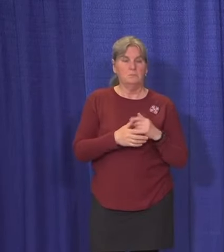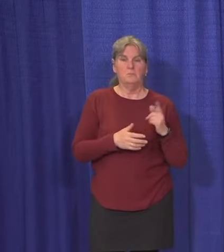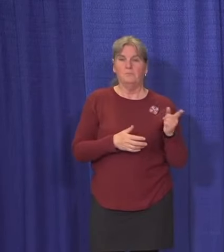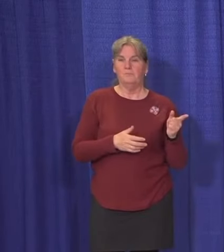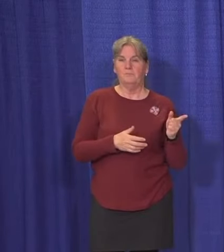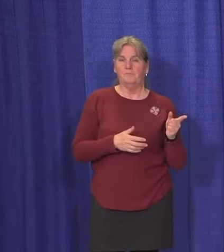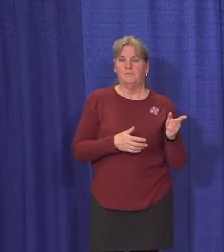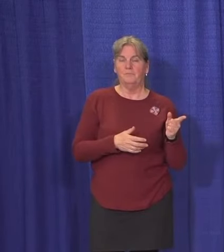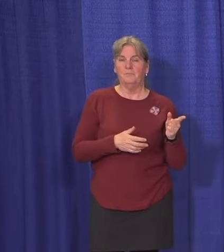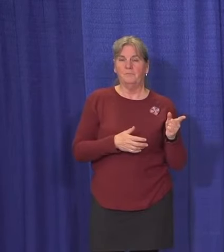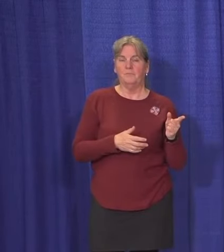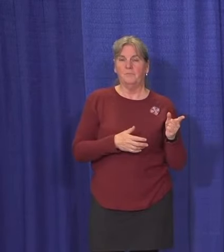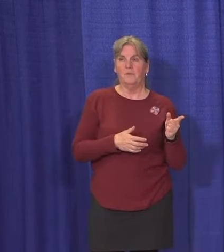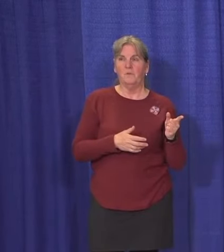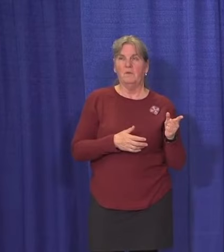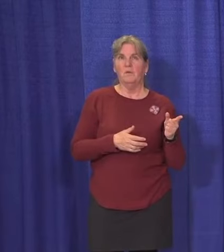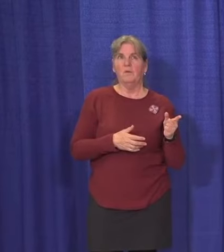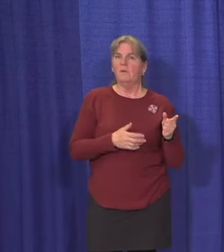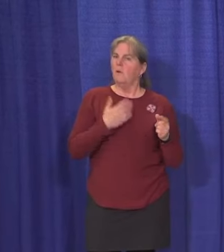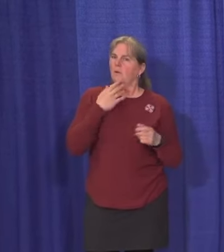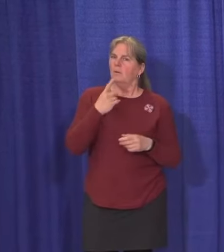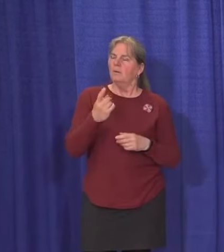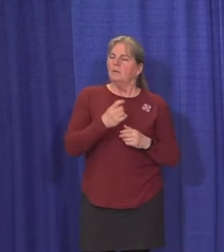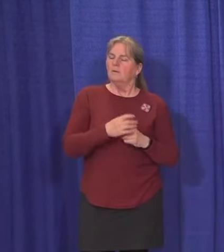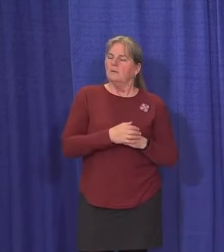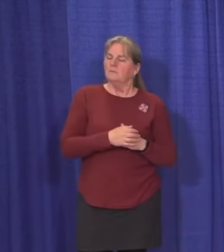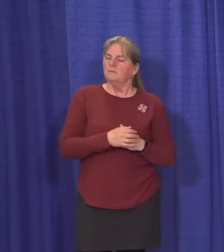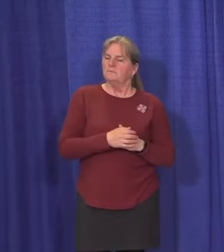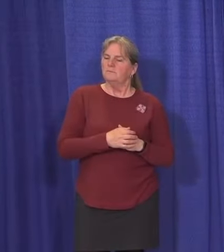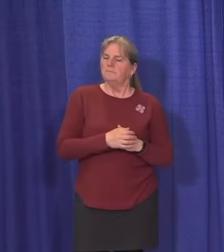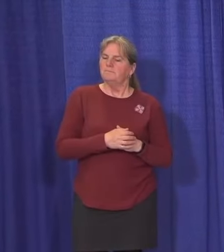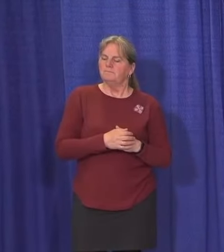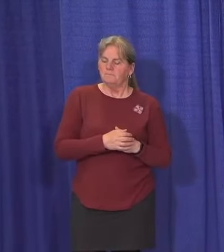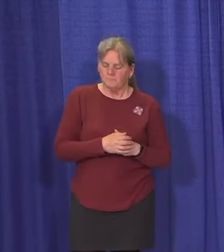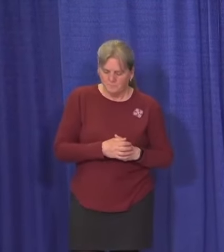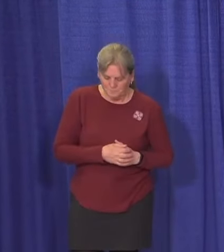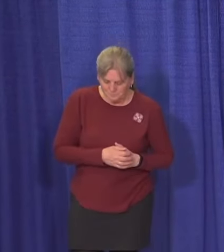So it's a good question. I would say that